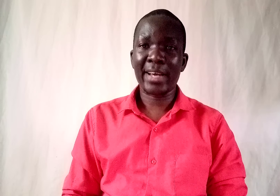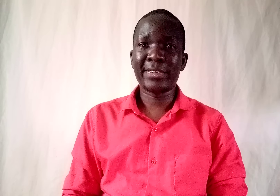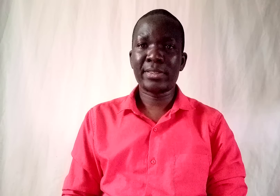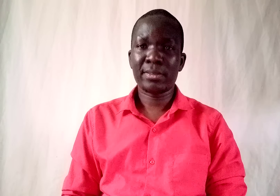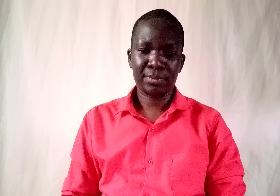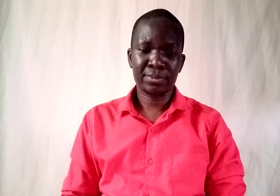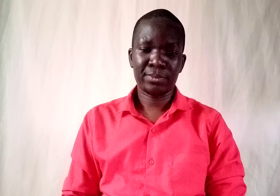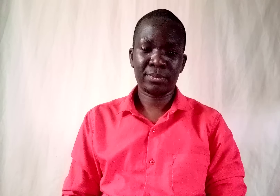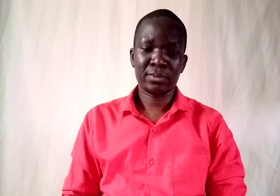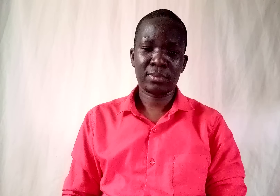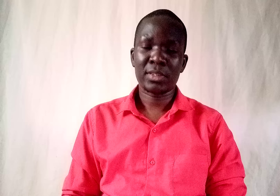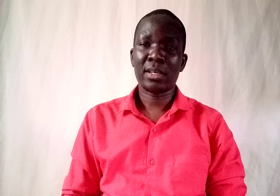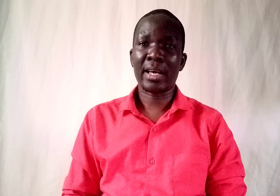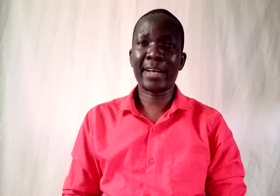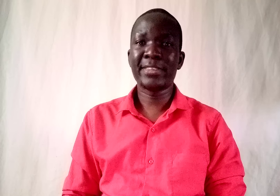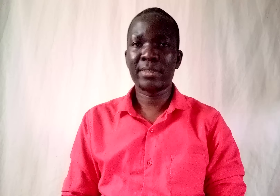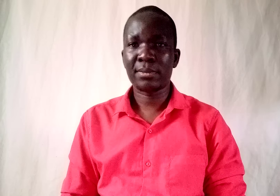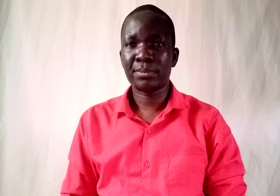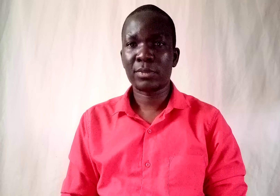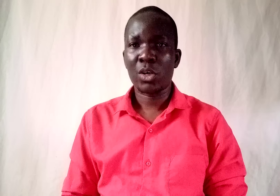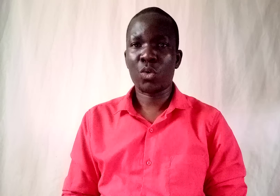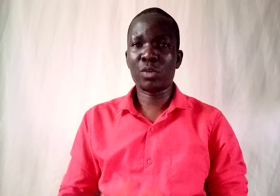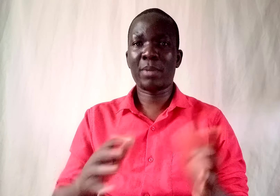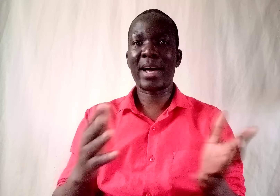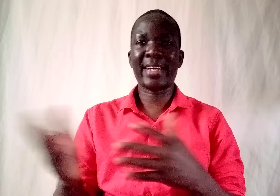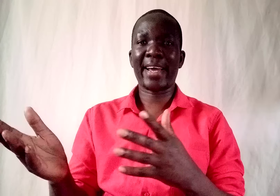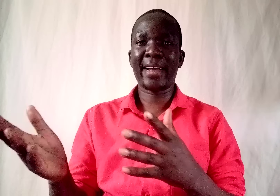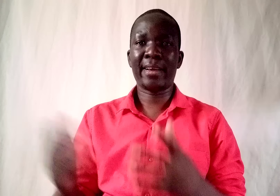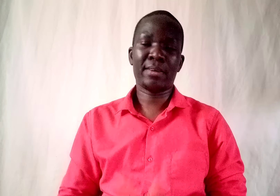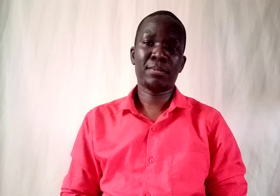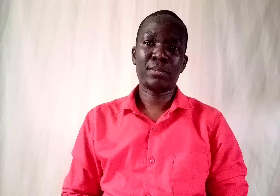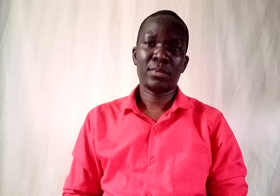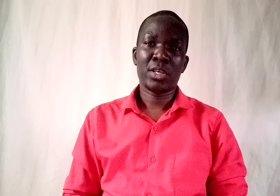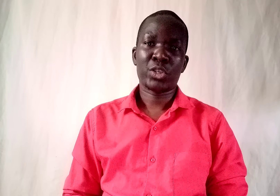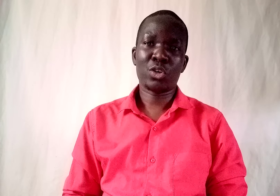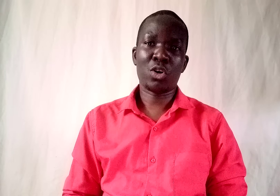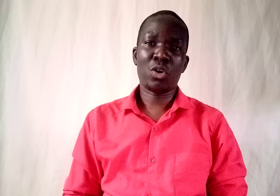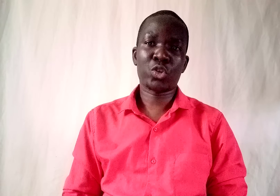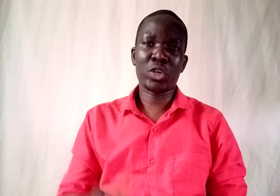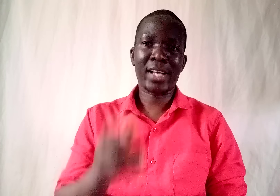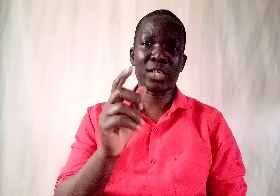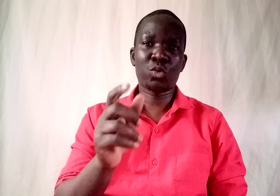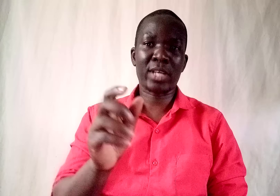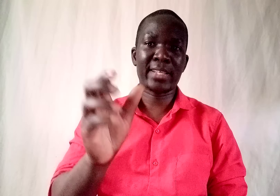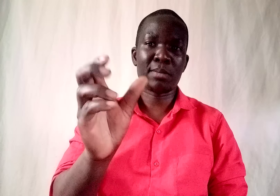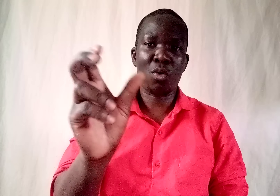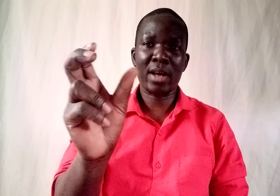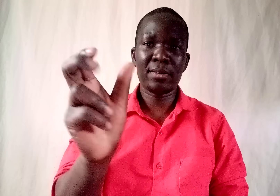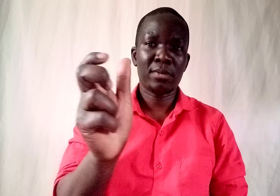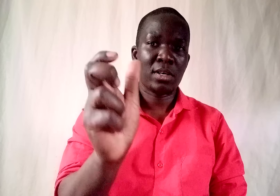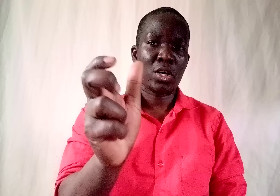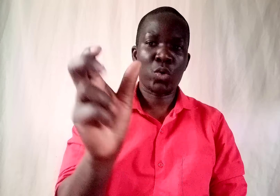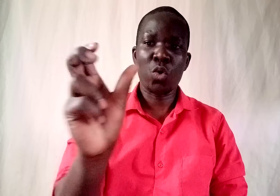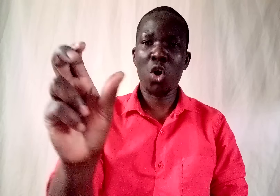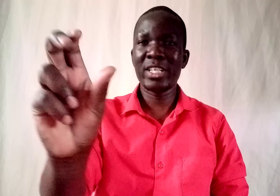eggs. Eggs. You want to prepare an egg. So also it has two signs. Number one, You hold it